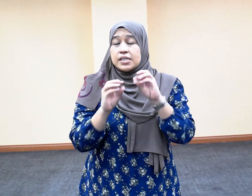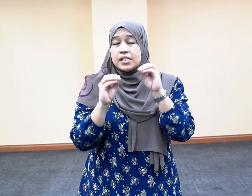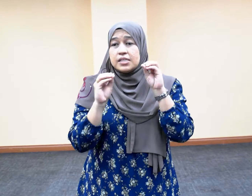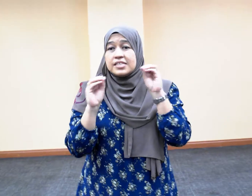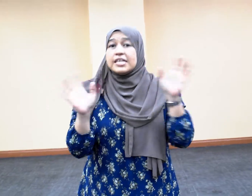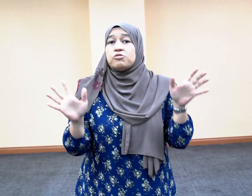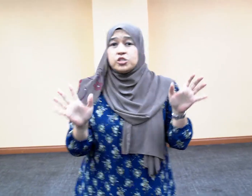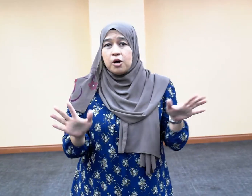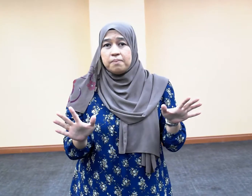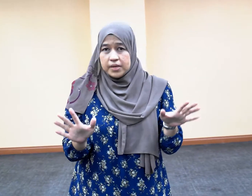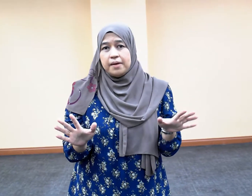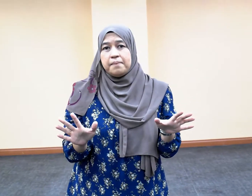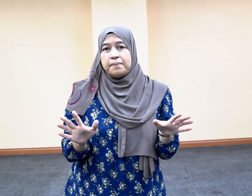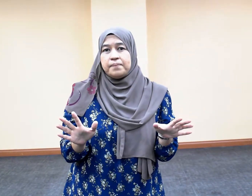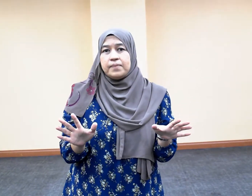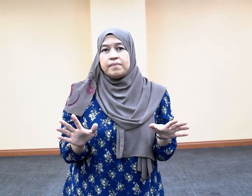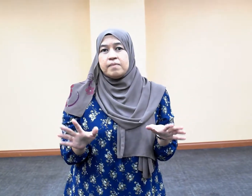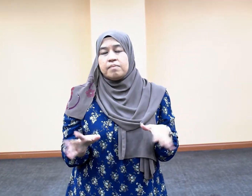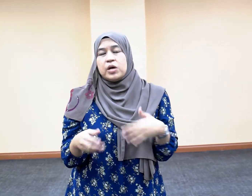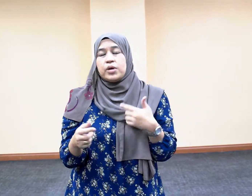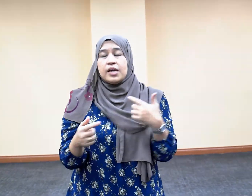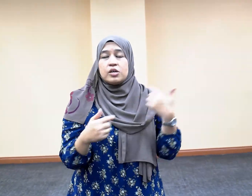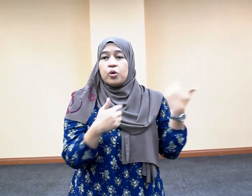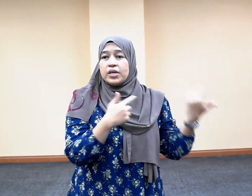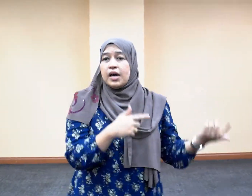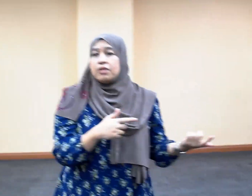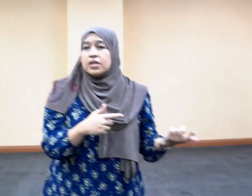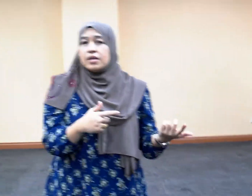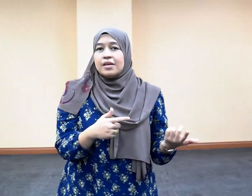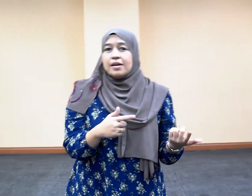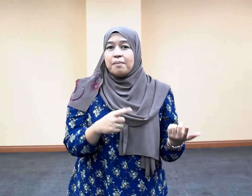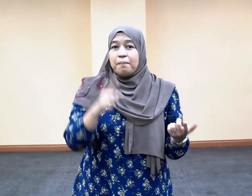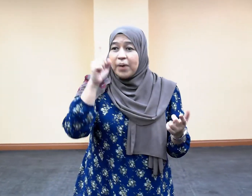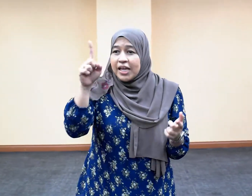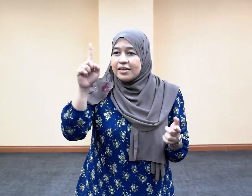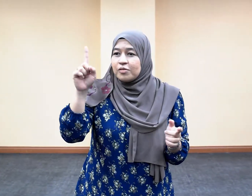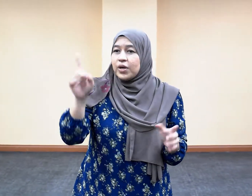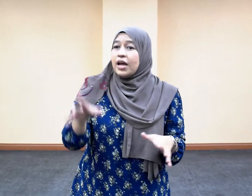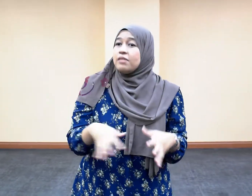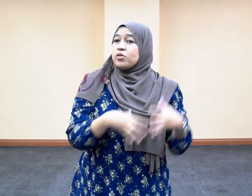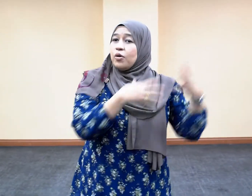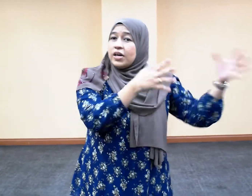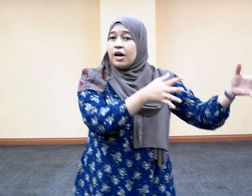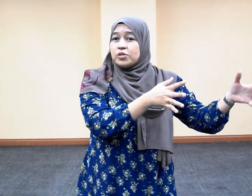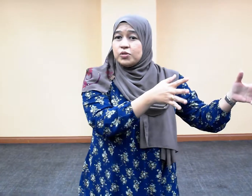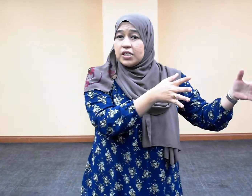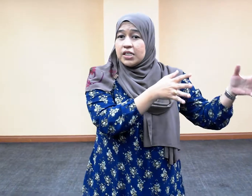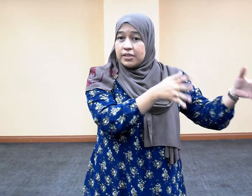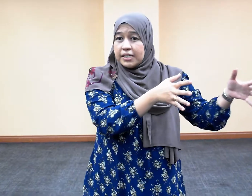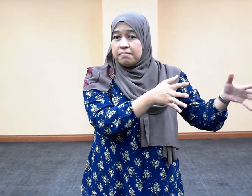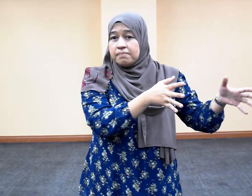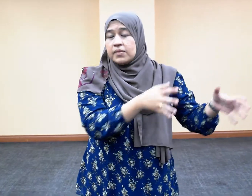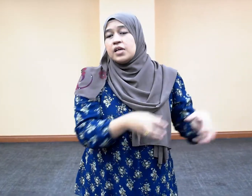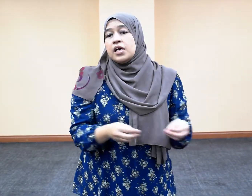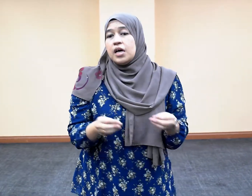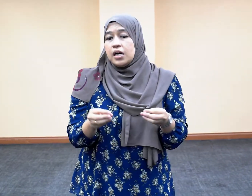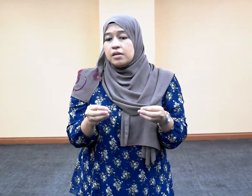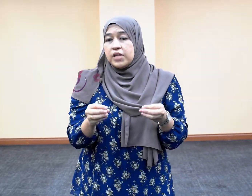Stopped Stopped Stopped But when I'm going up But When I'm going up to the interim There